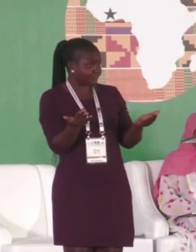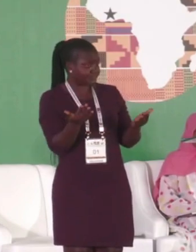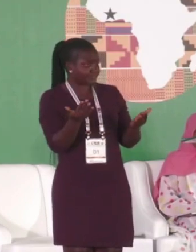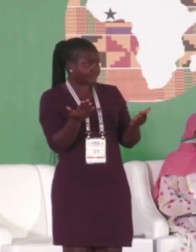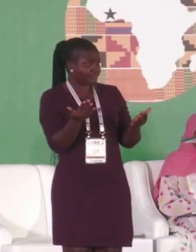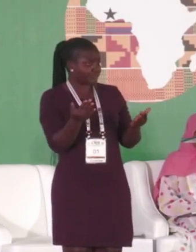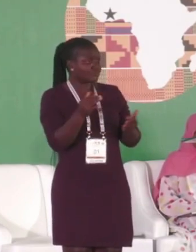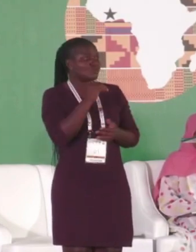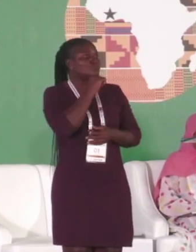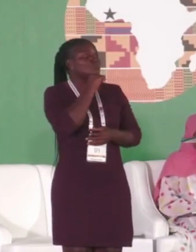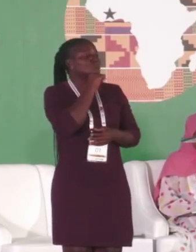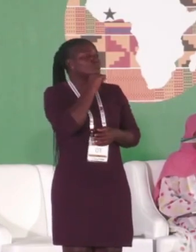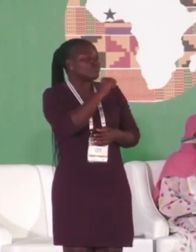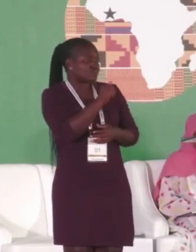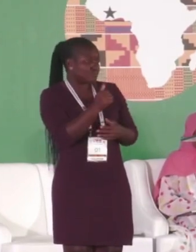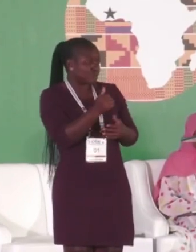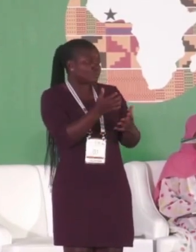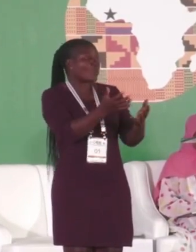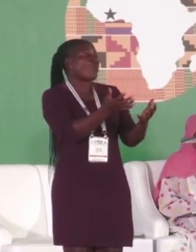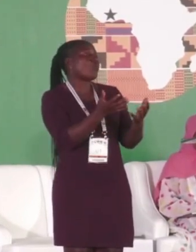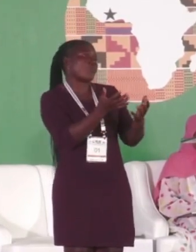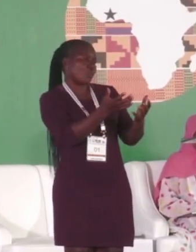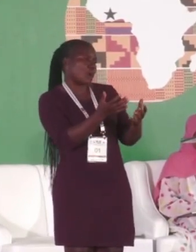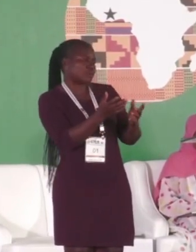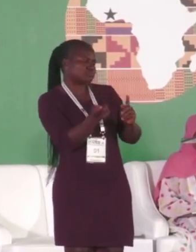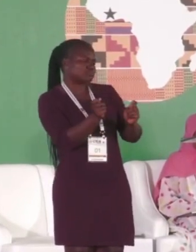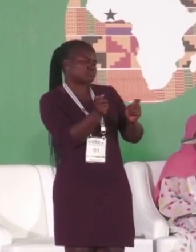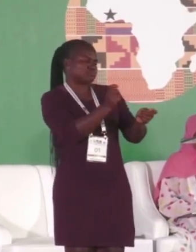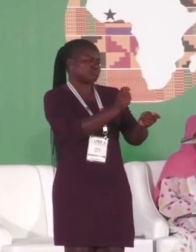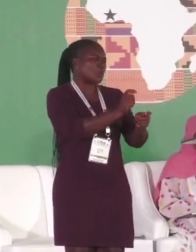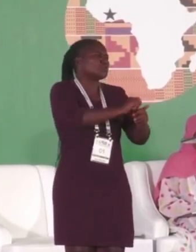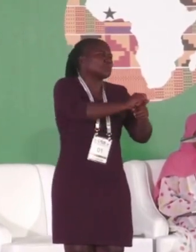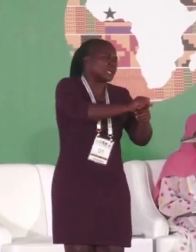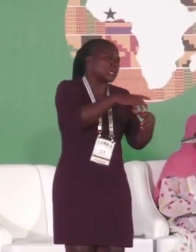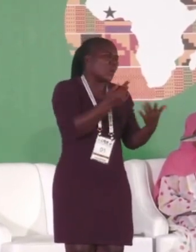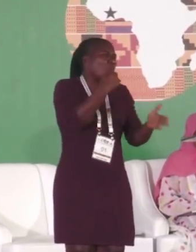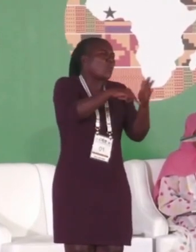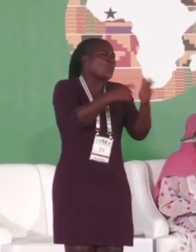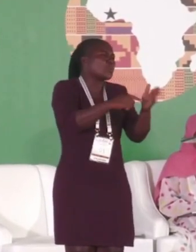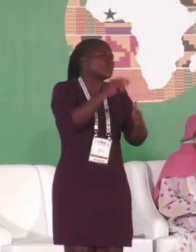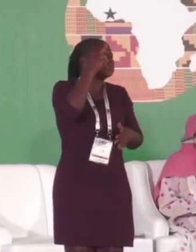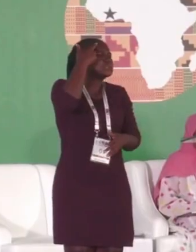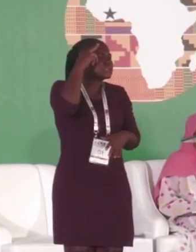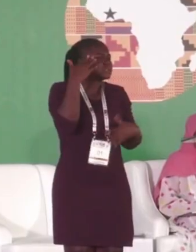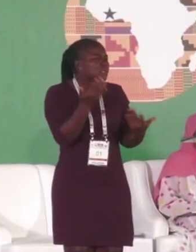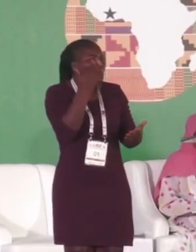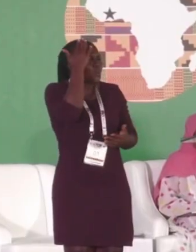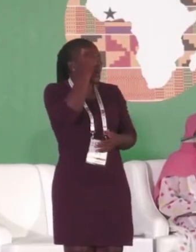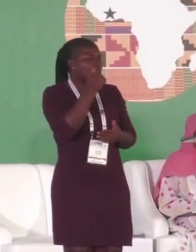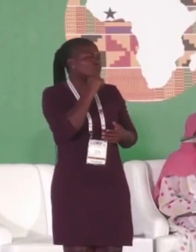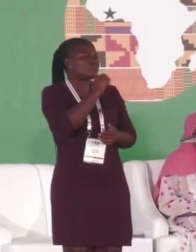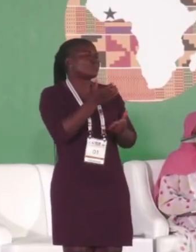is not willing to be trained, then what would the reasons be?